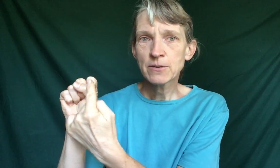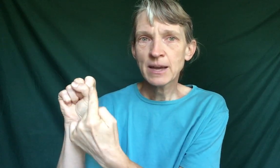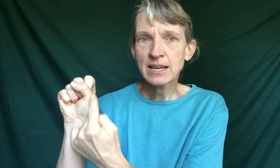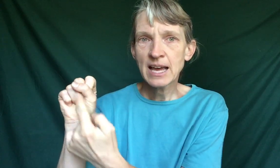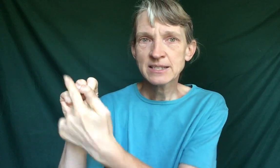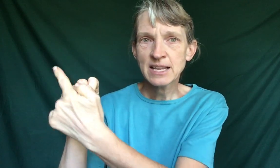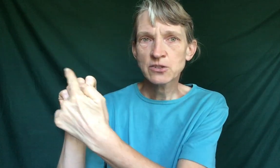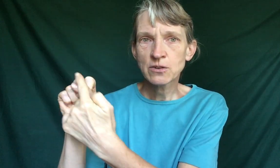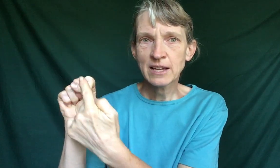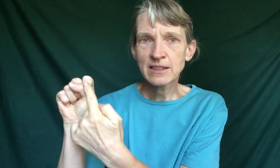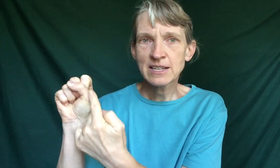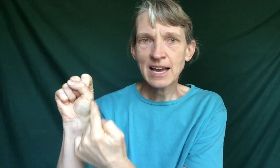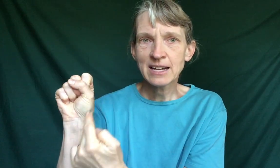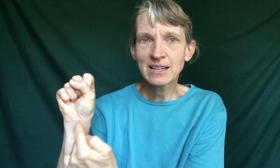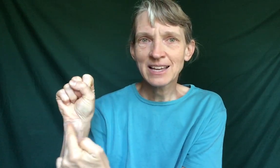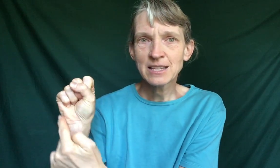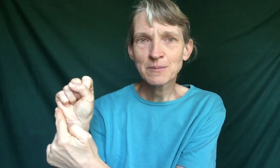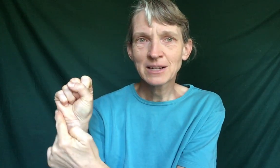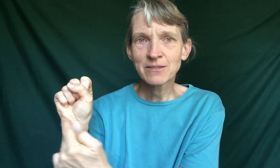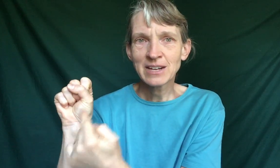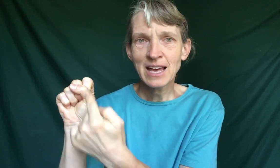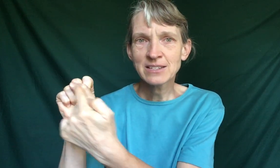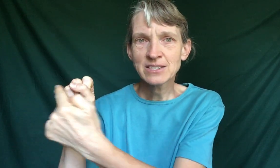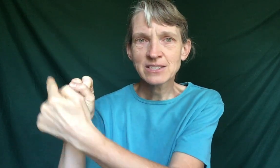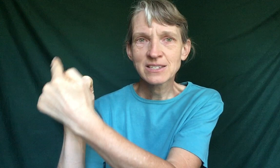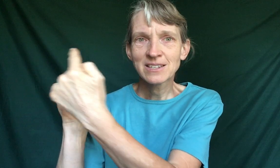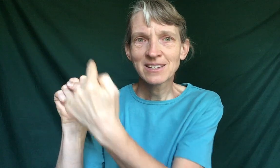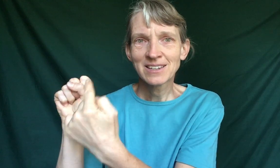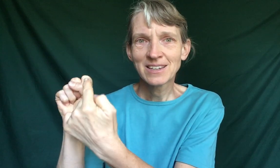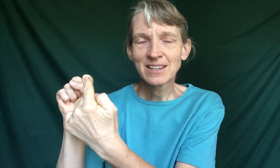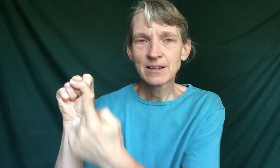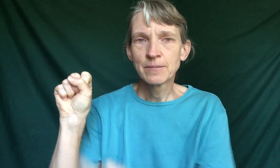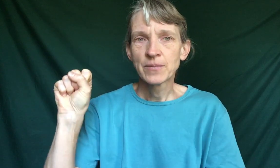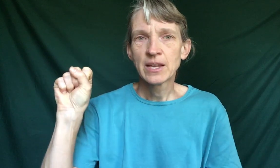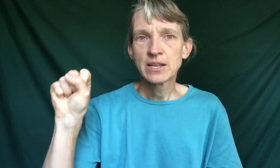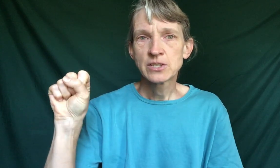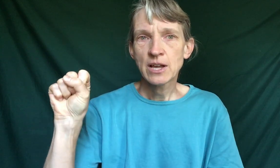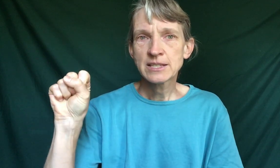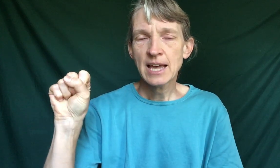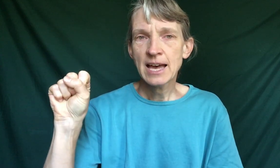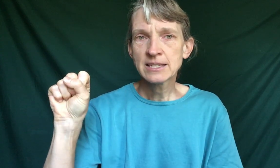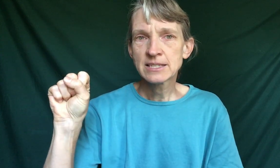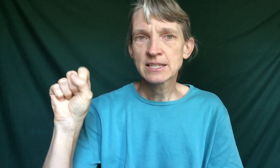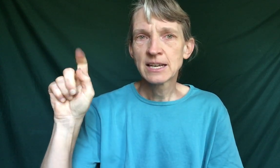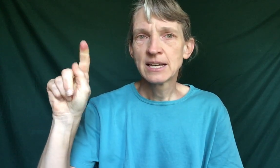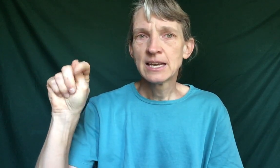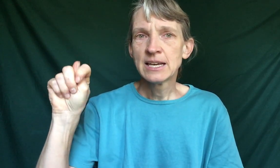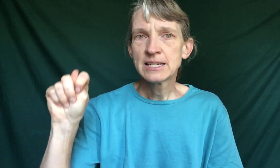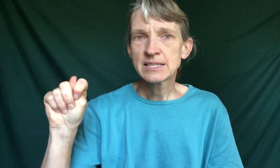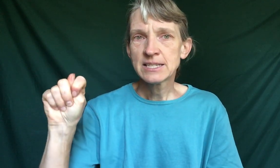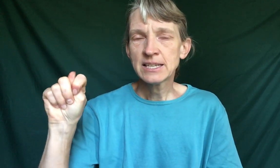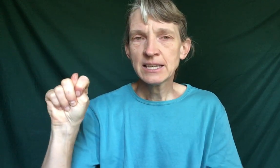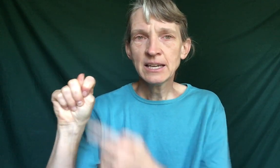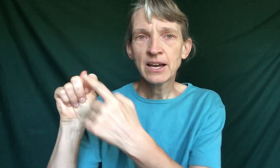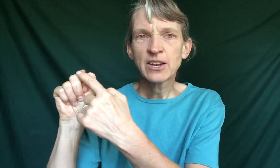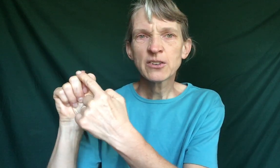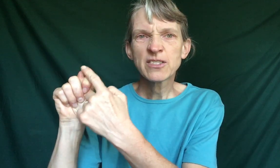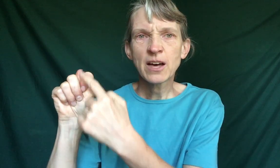make an S, that's sort of like the diagonal line in the middle of an S. So that's S. T, your thumb